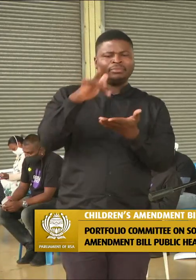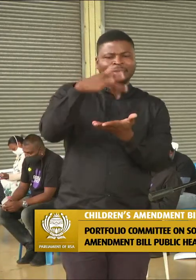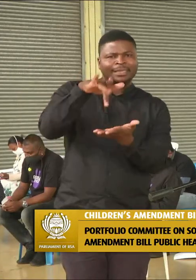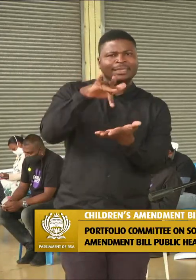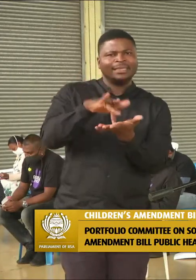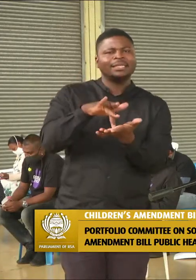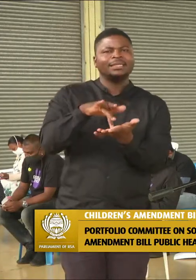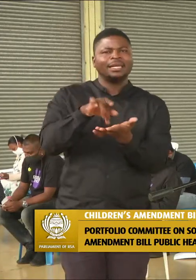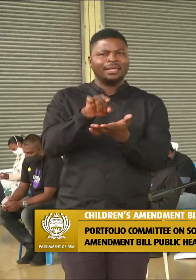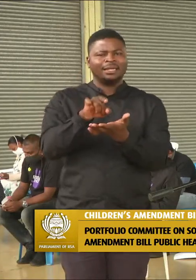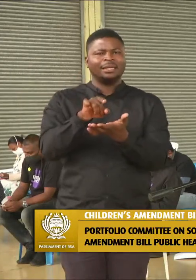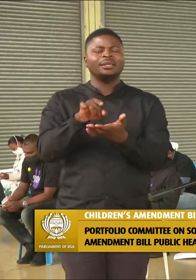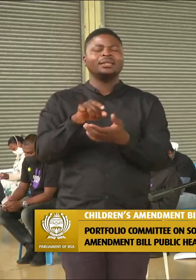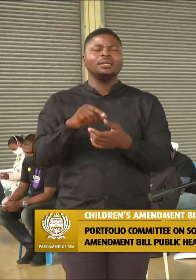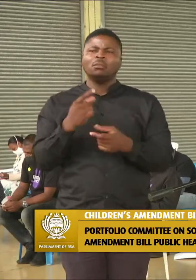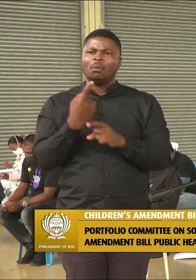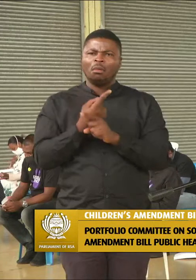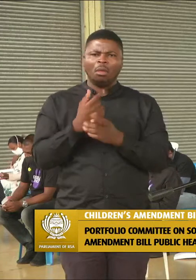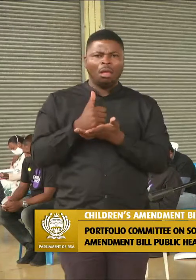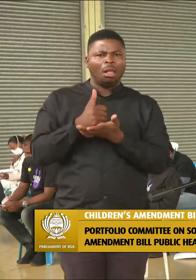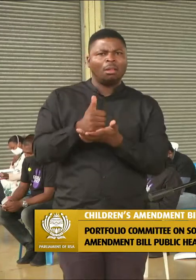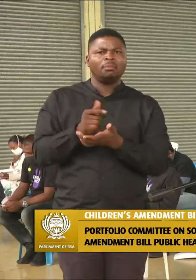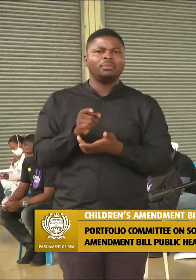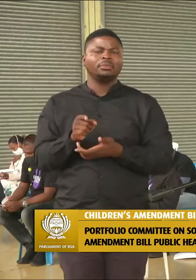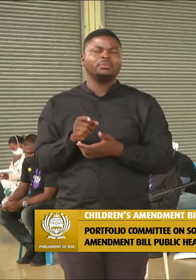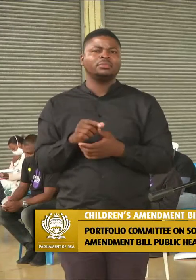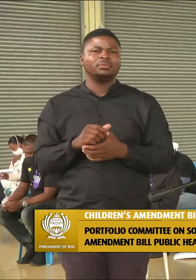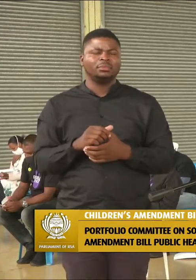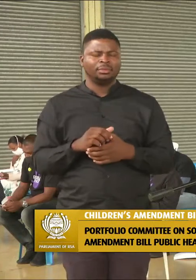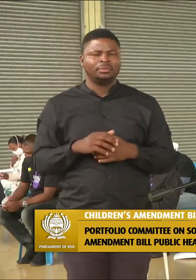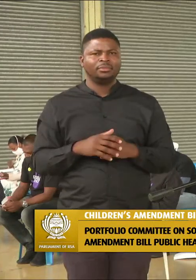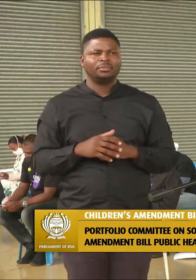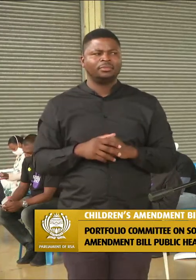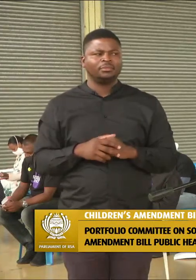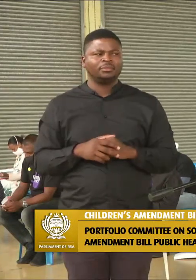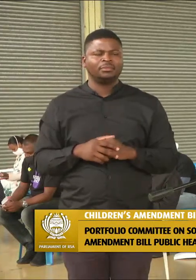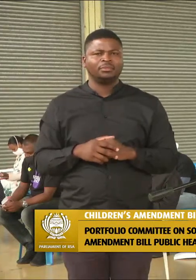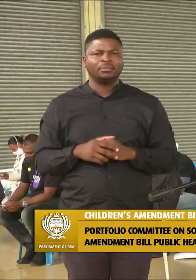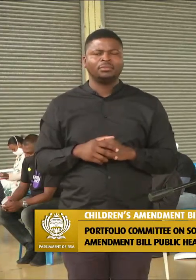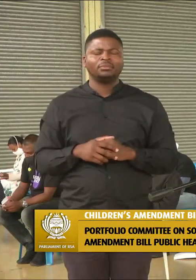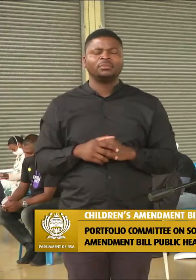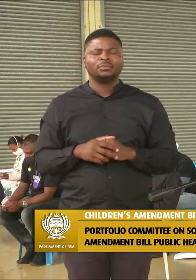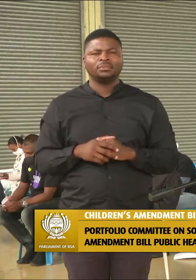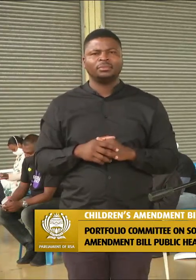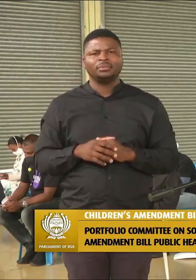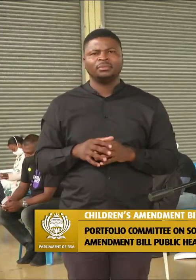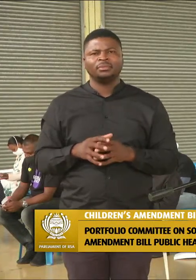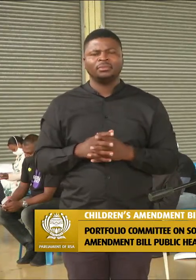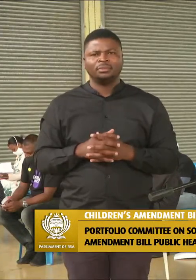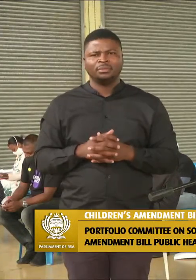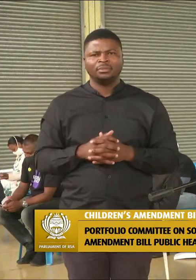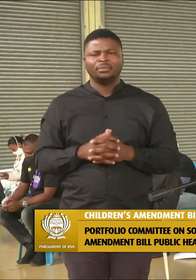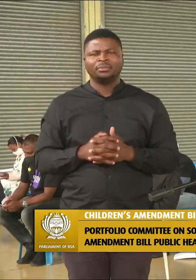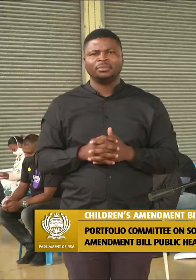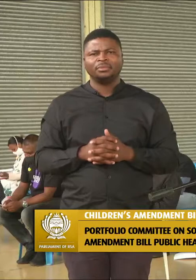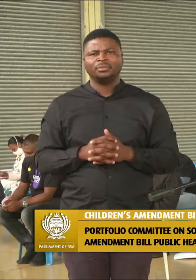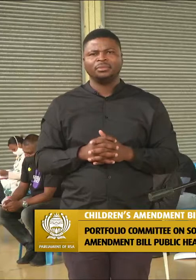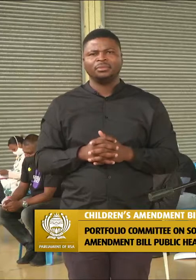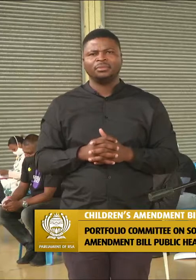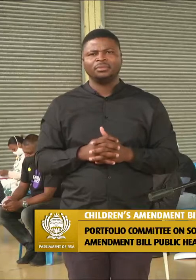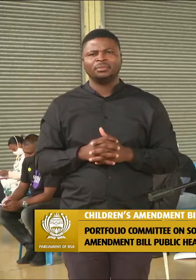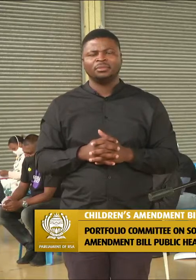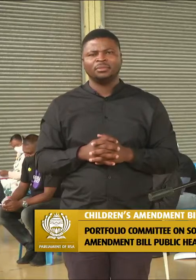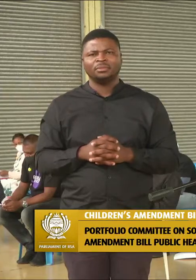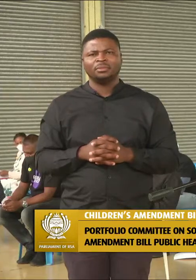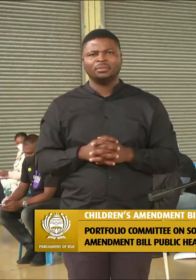Ngibabonile abazali bewuhlukumeza lo mthetho bezala izingane ngisho azi ukuthi ikuma social